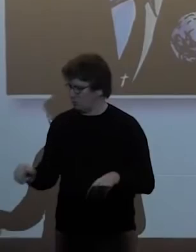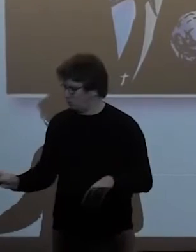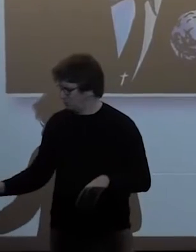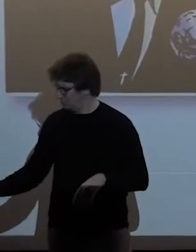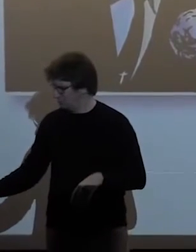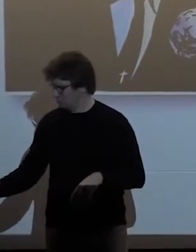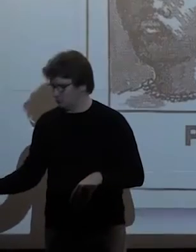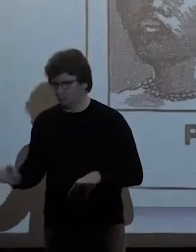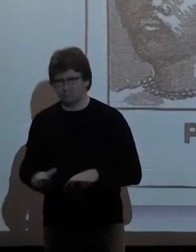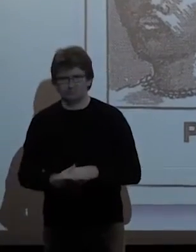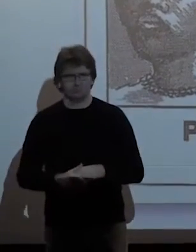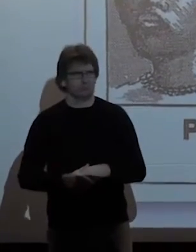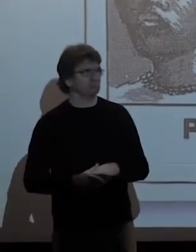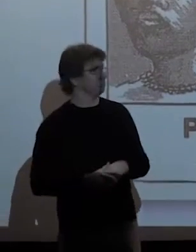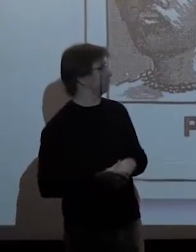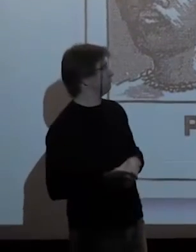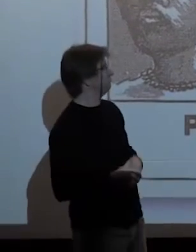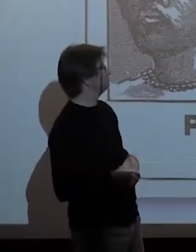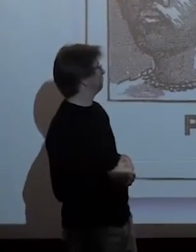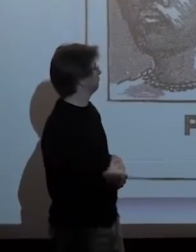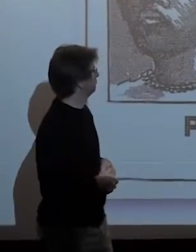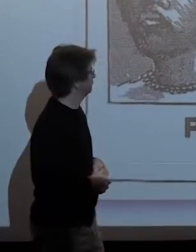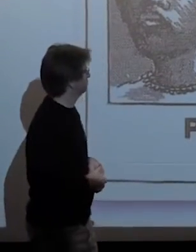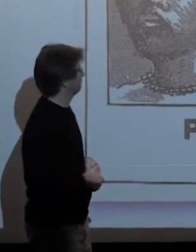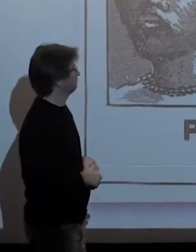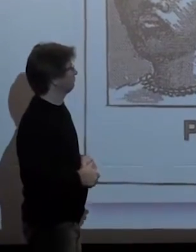mutant population is subhuman.